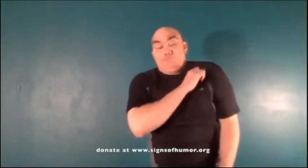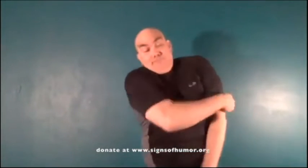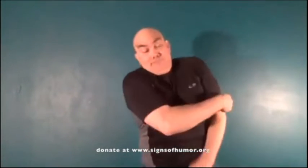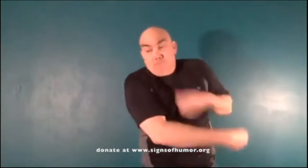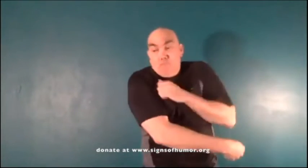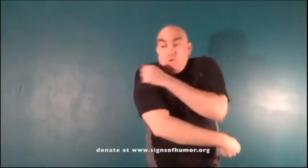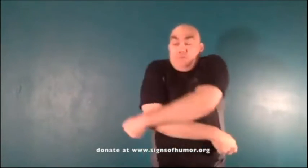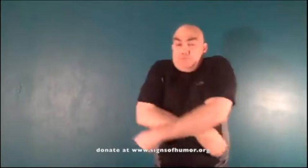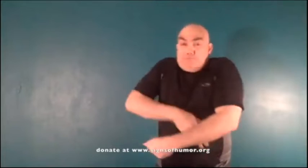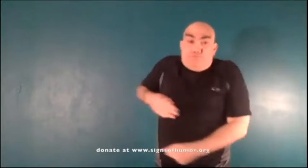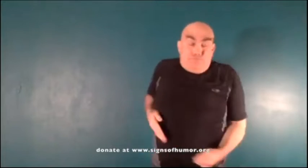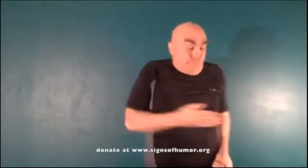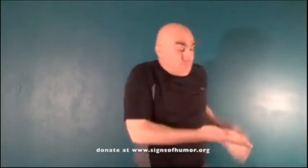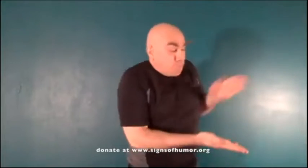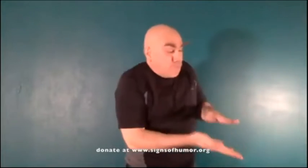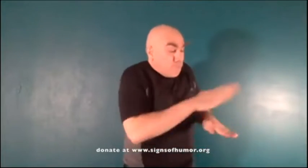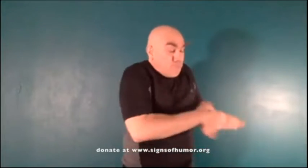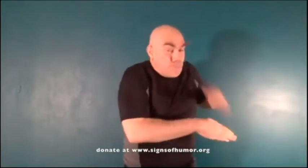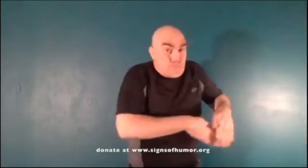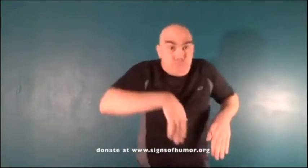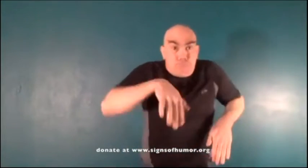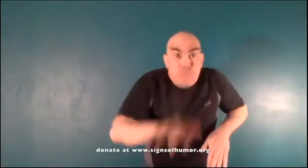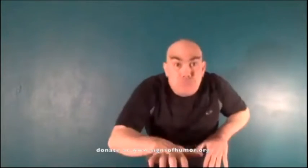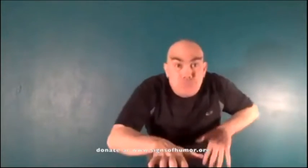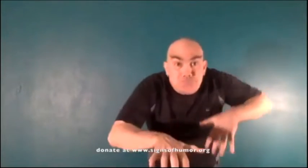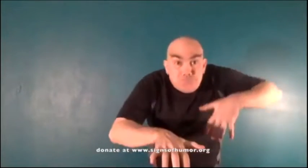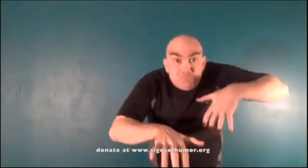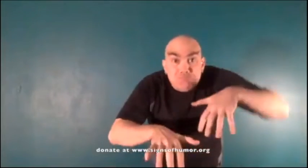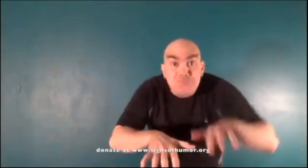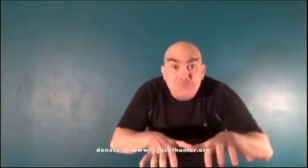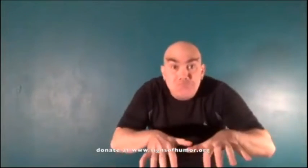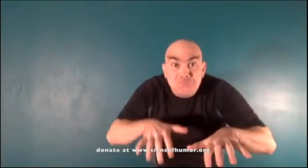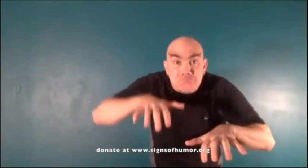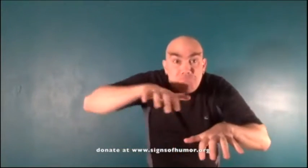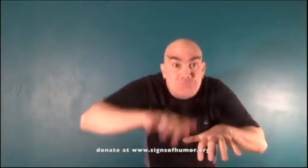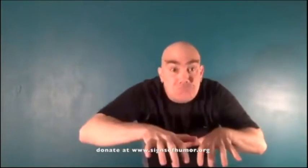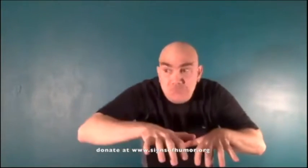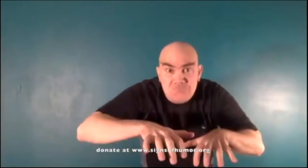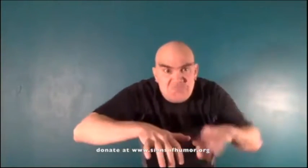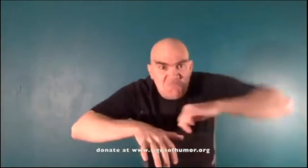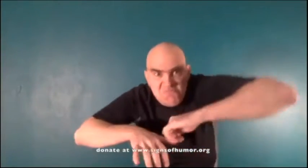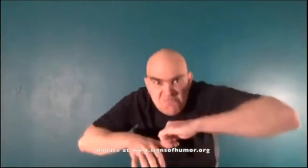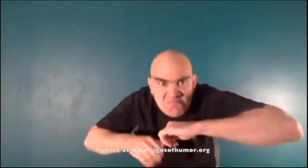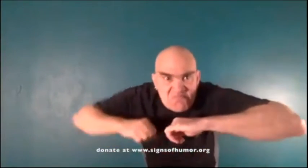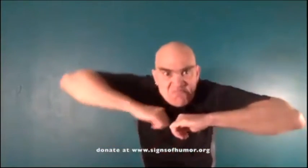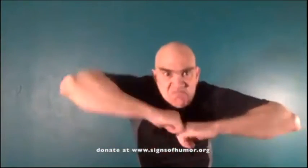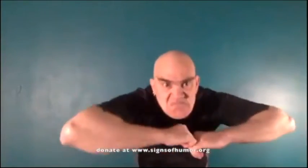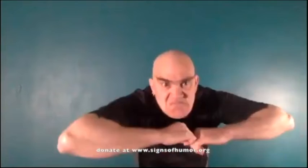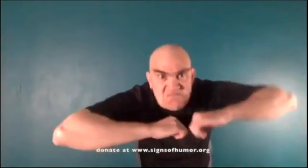glasses away, set down his book, and take off the reading jacket, but then my cat goes all friggin' commando, gets down